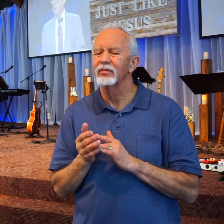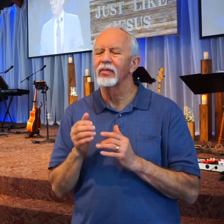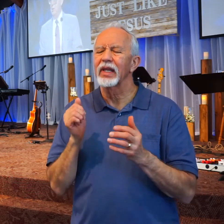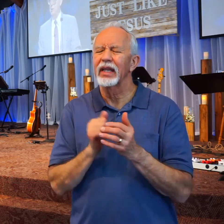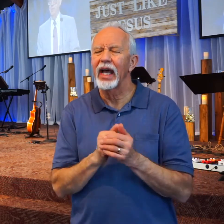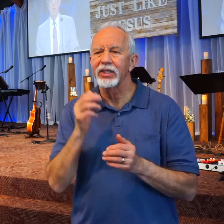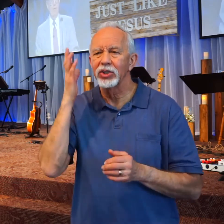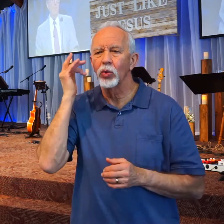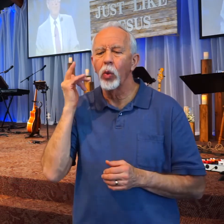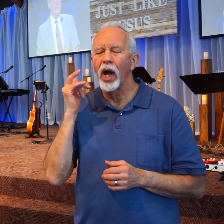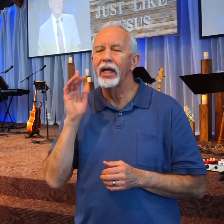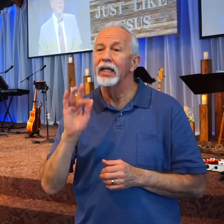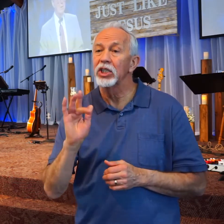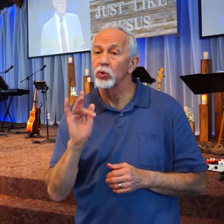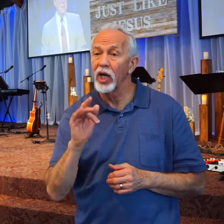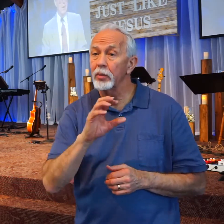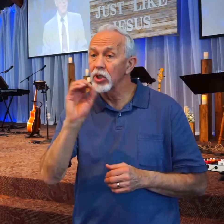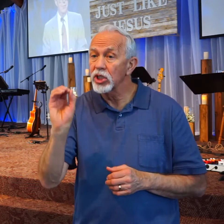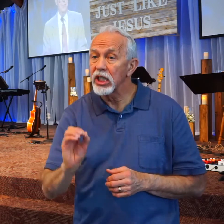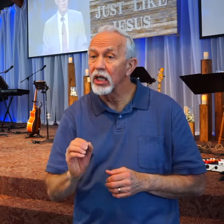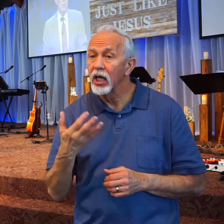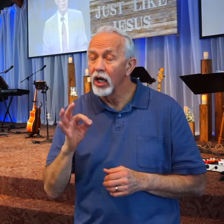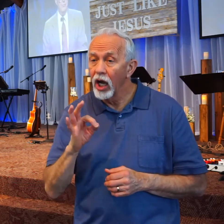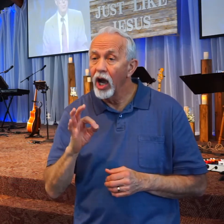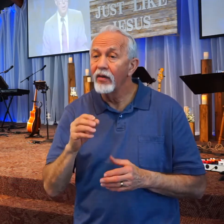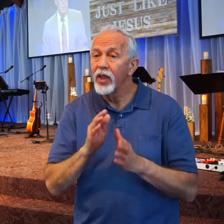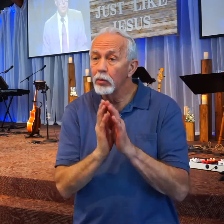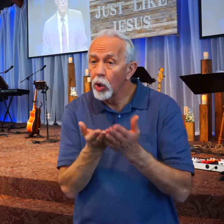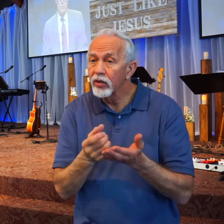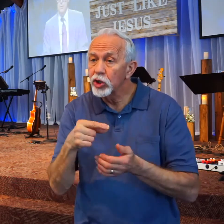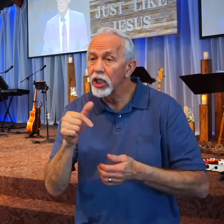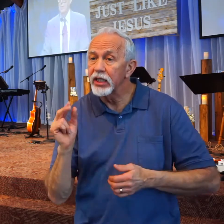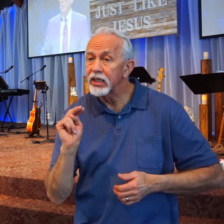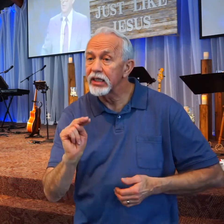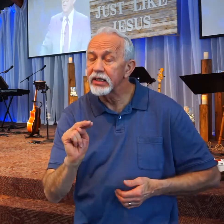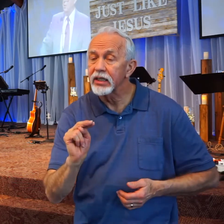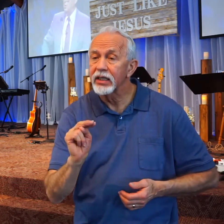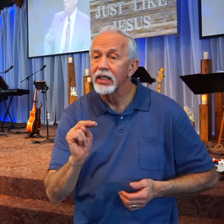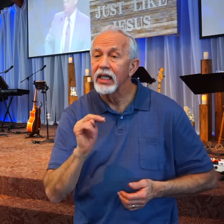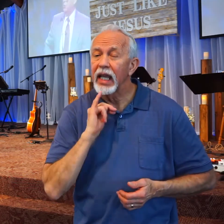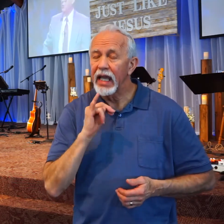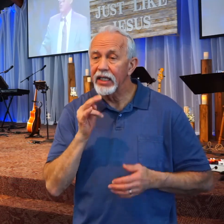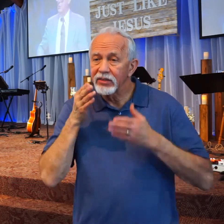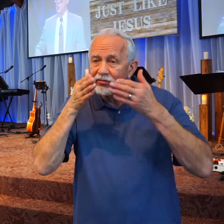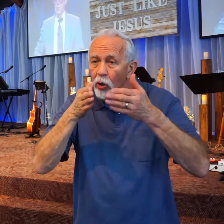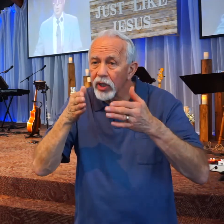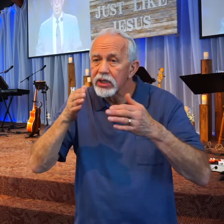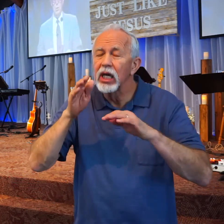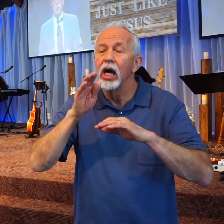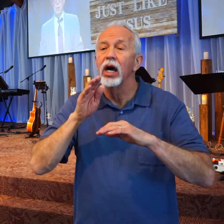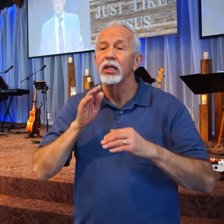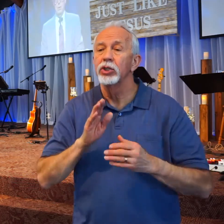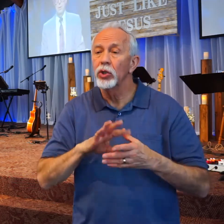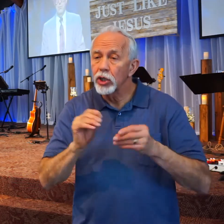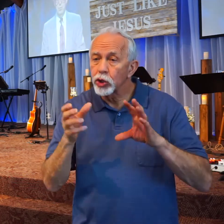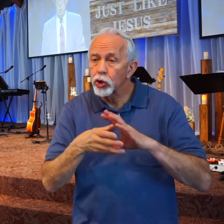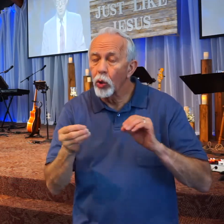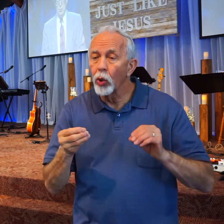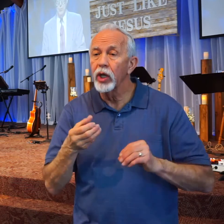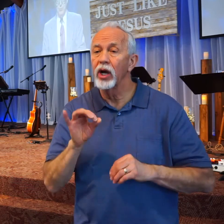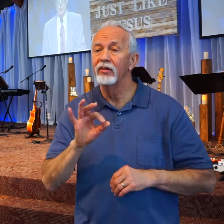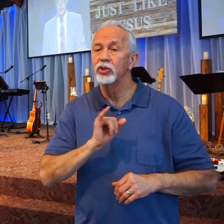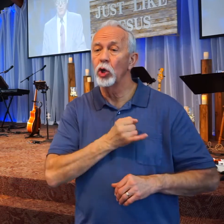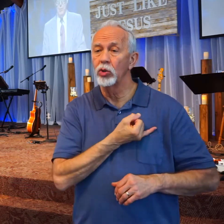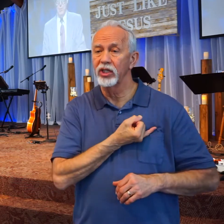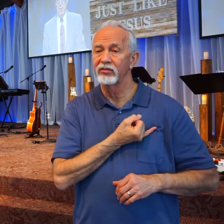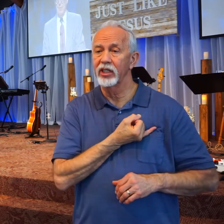That's why 25% of the book of Genesis is devoted to the story of